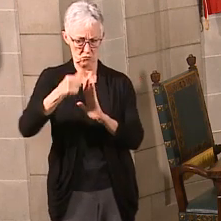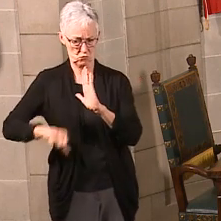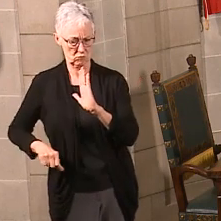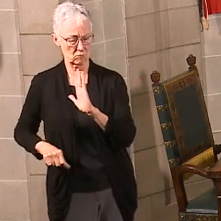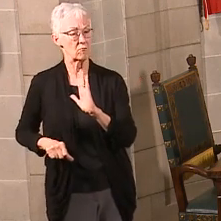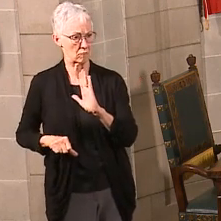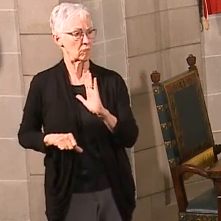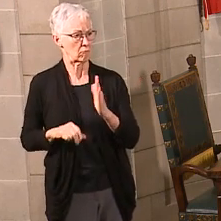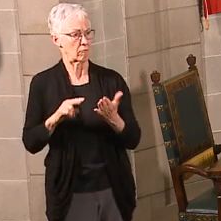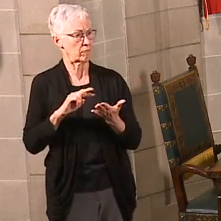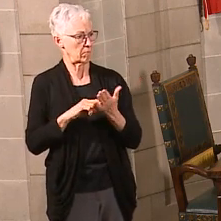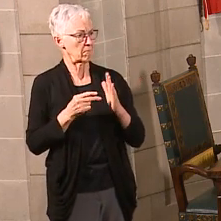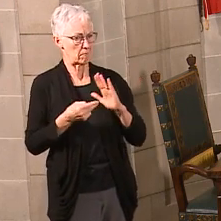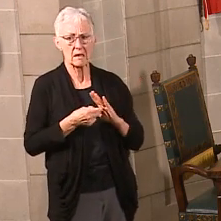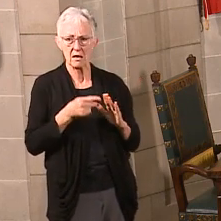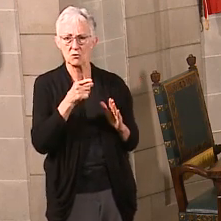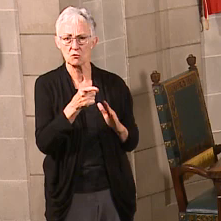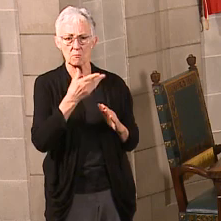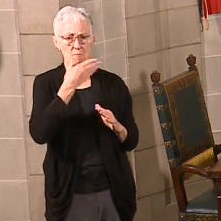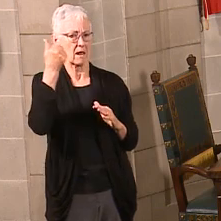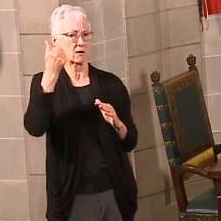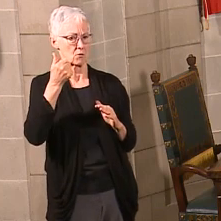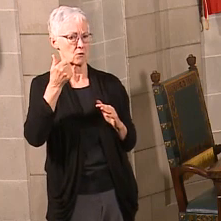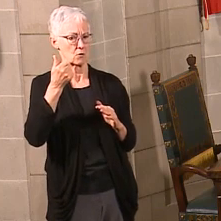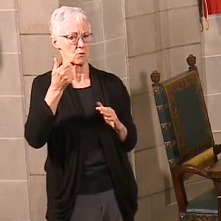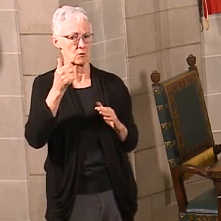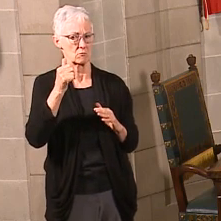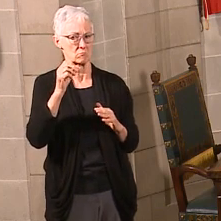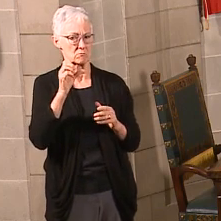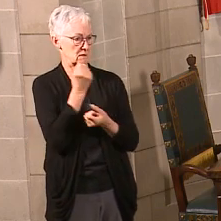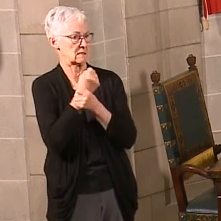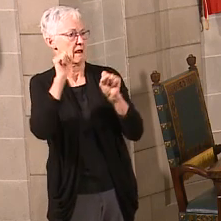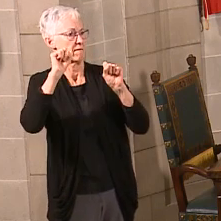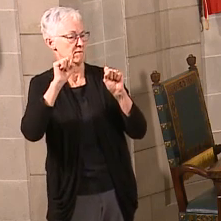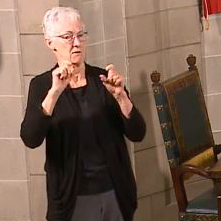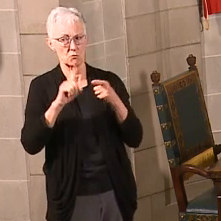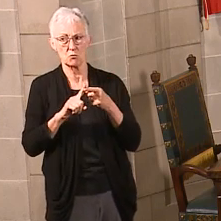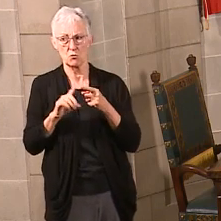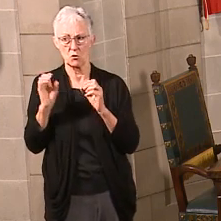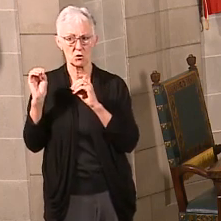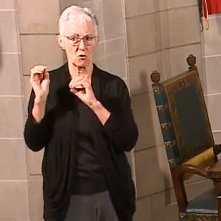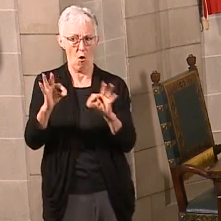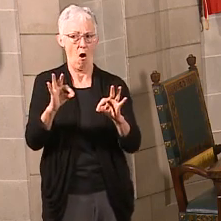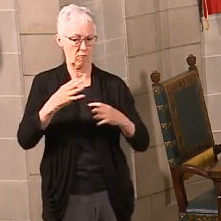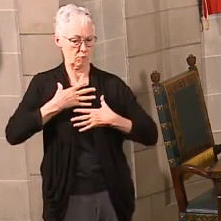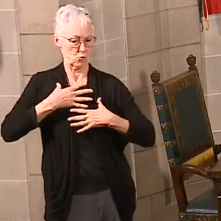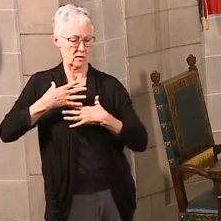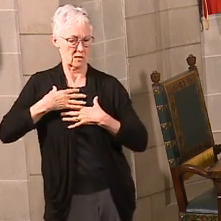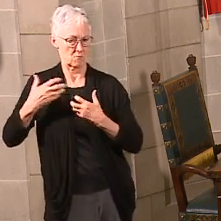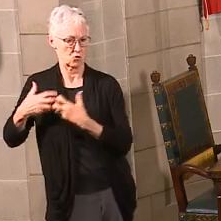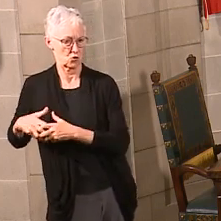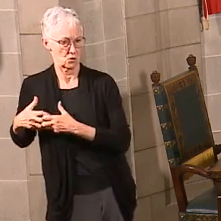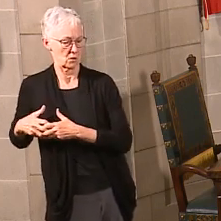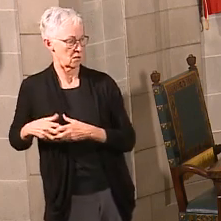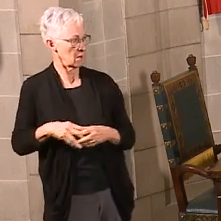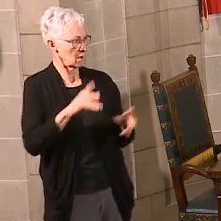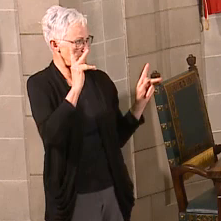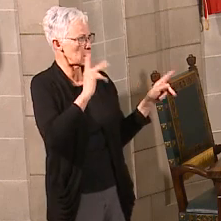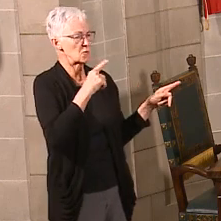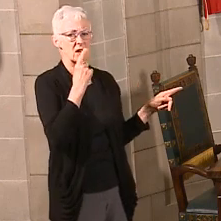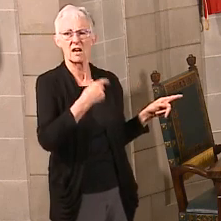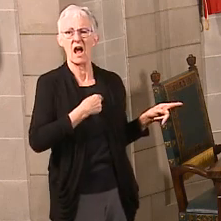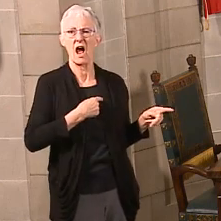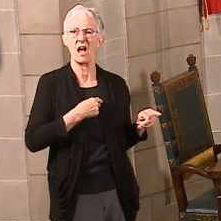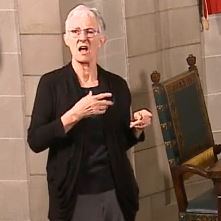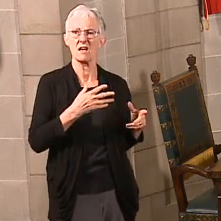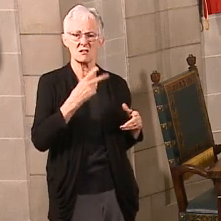increase your risk for getting off a ventilator or decreasing your risk for any pulmonary complications. A lot of people ask me, oh, I smoked my whole life, you know,